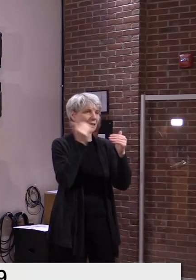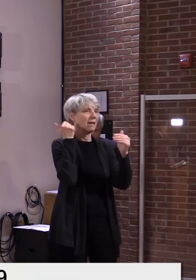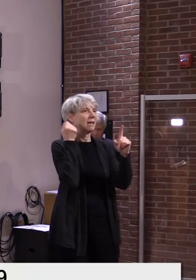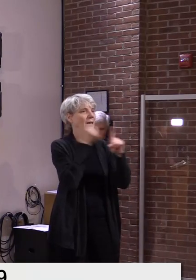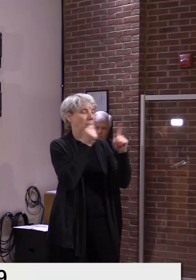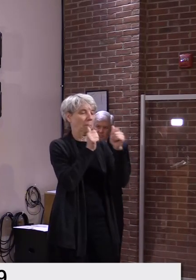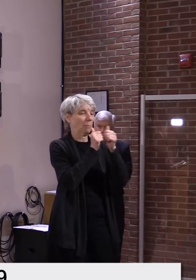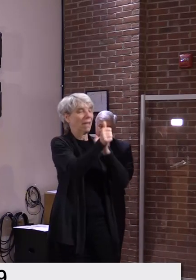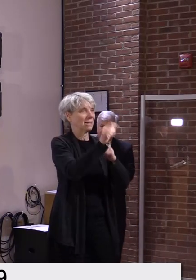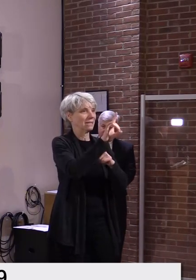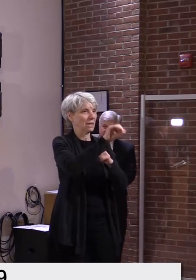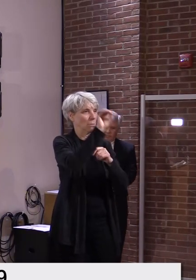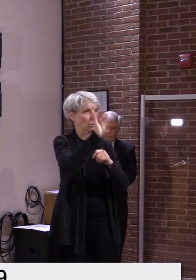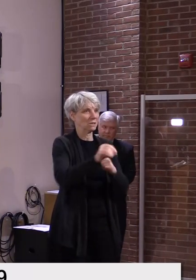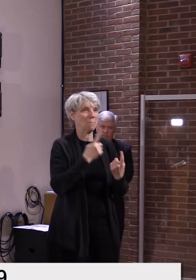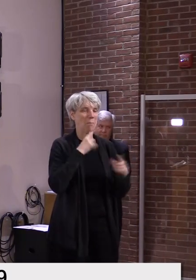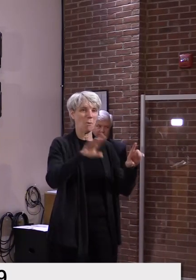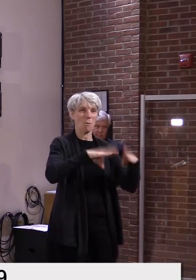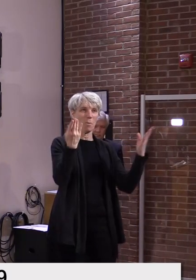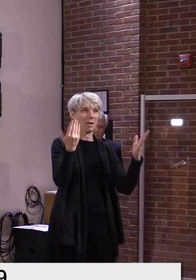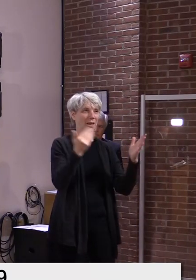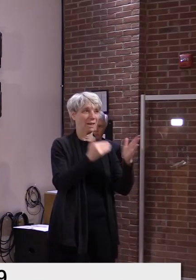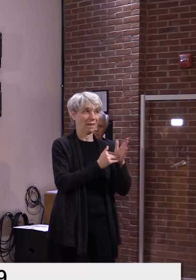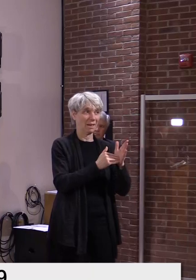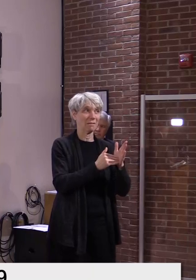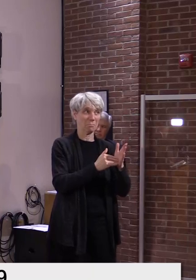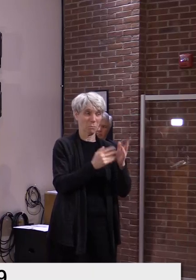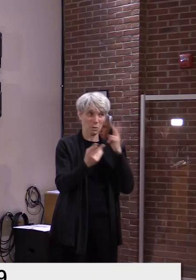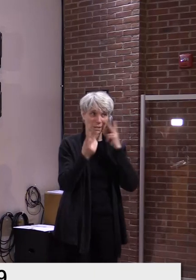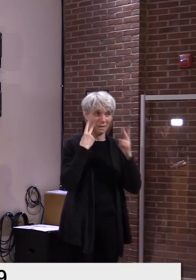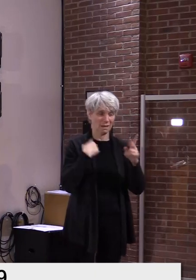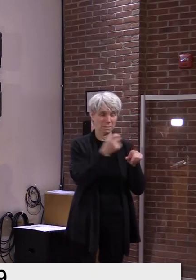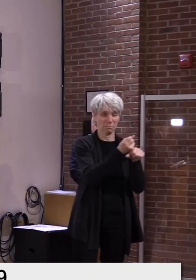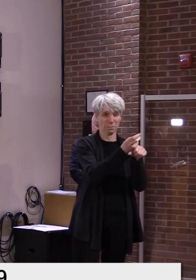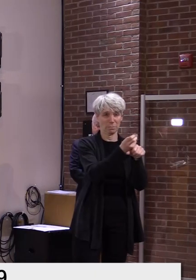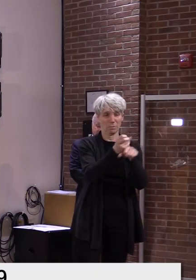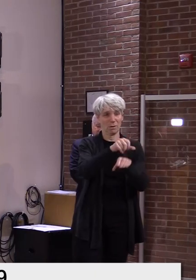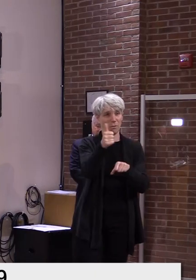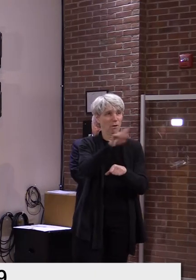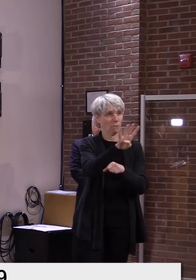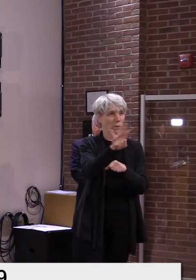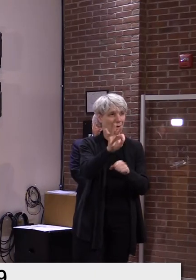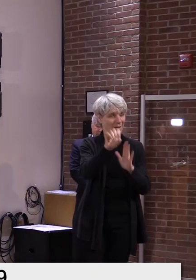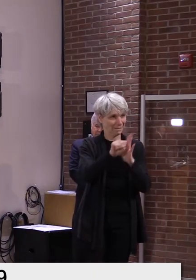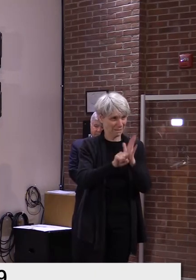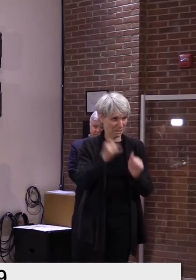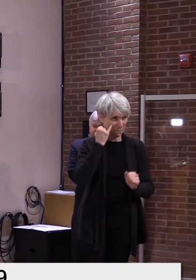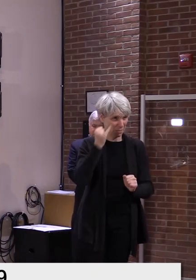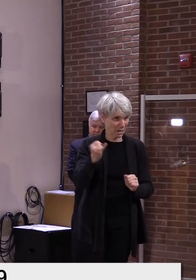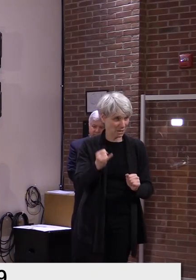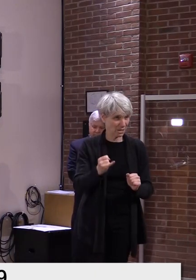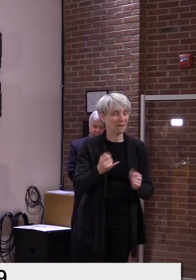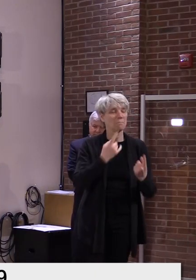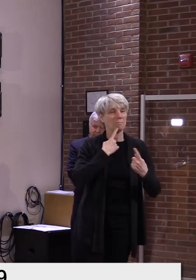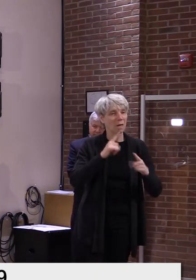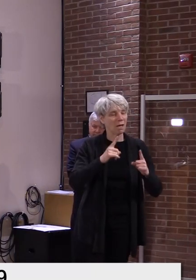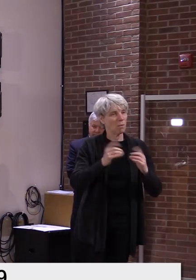can help put us in a better position than any other state to see a long-lasting impact from the vaccine.